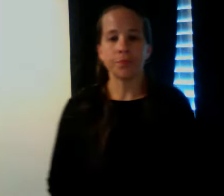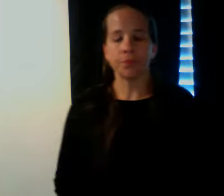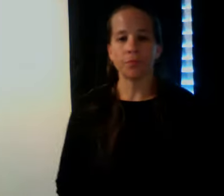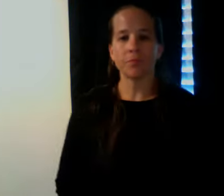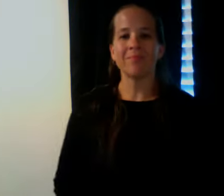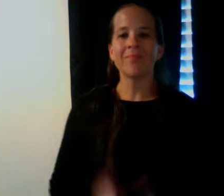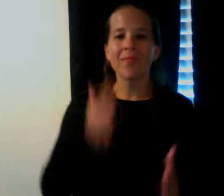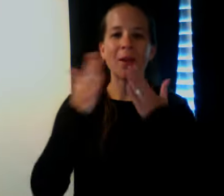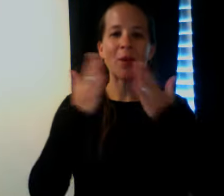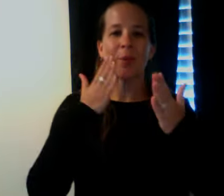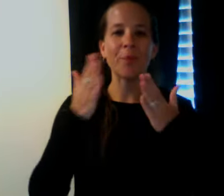Thank you.